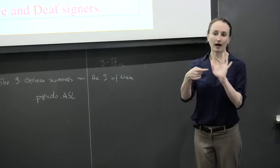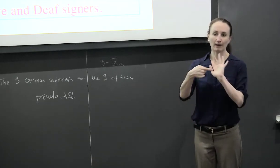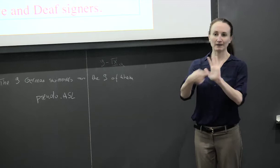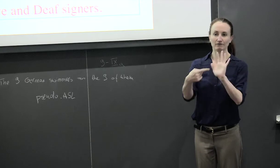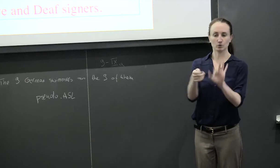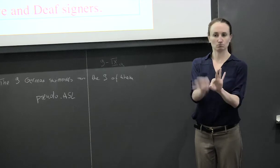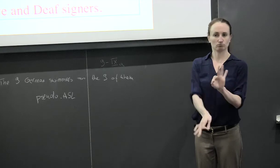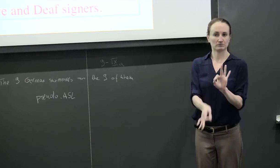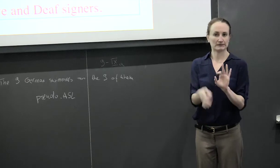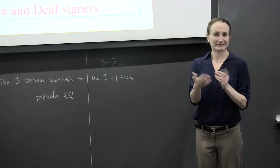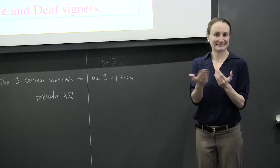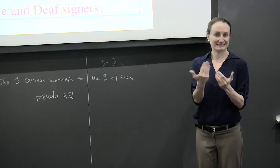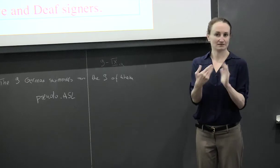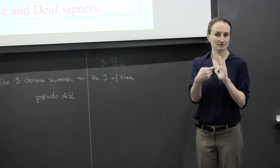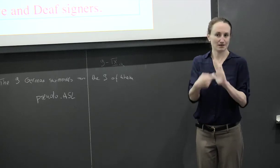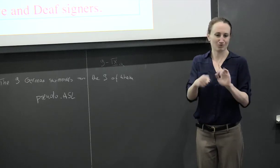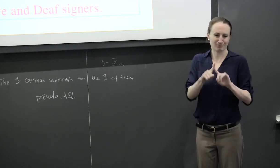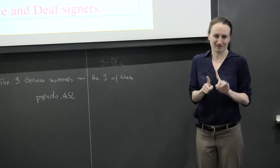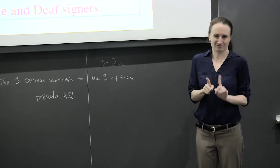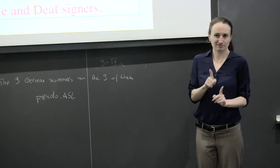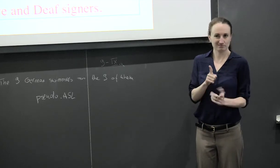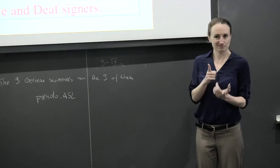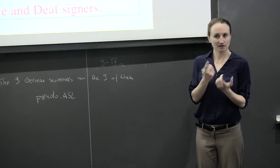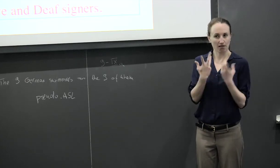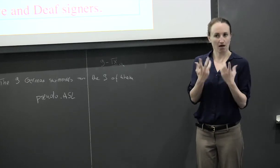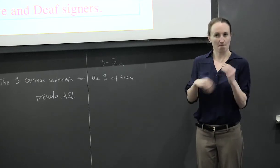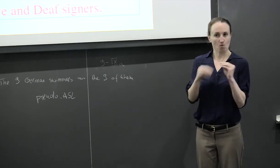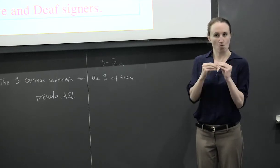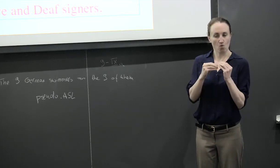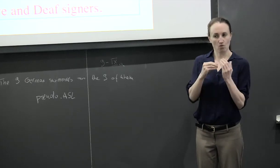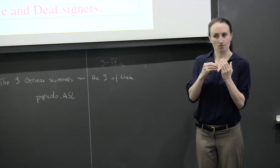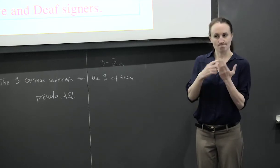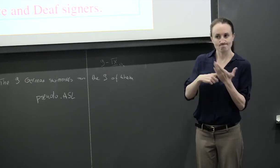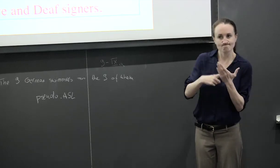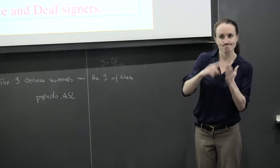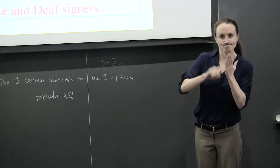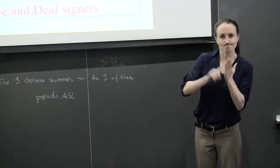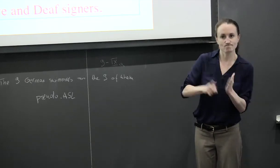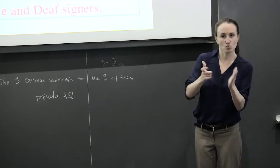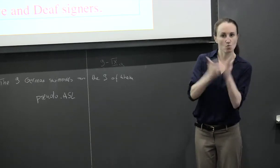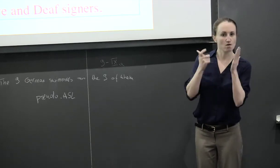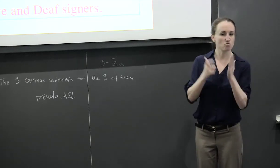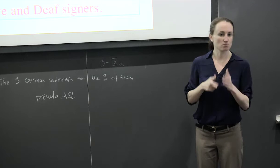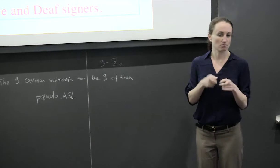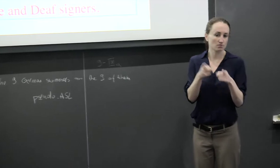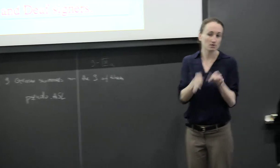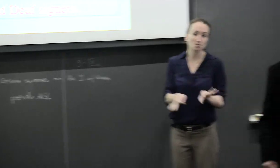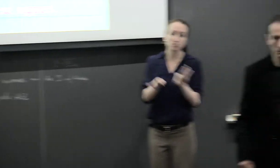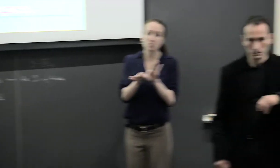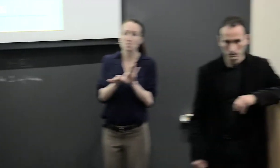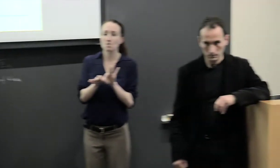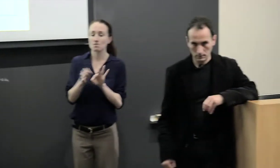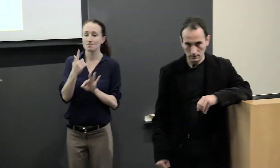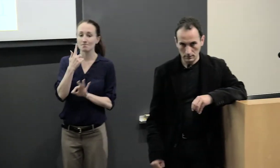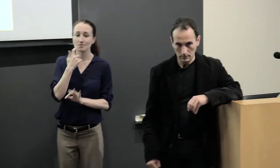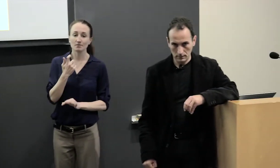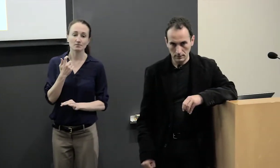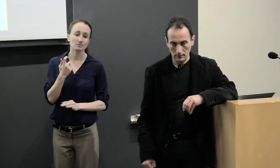but there's a lot of footwork needed. And that is important to avoid